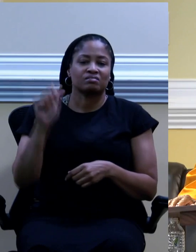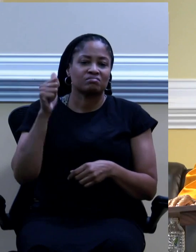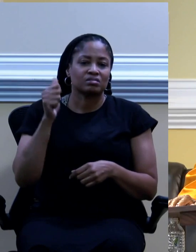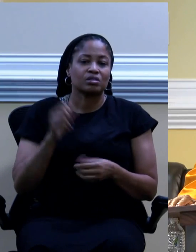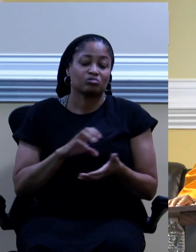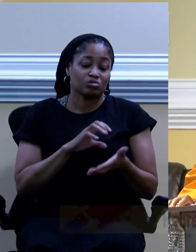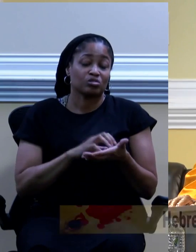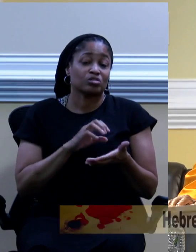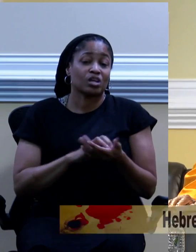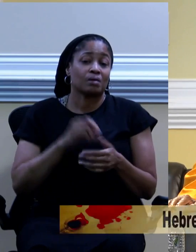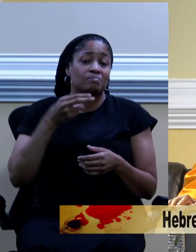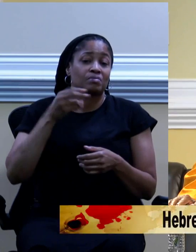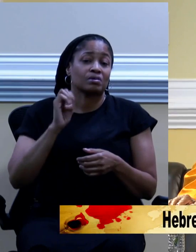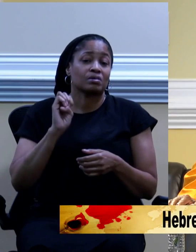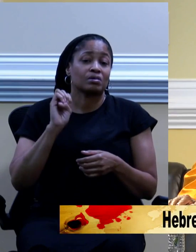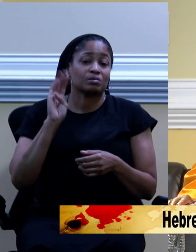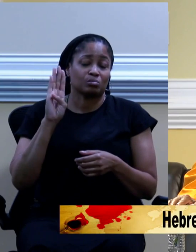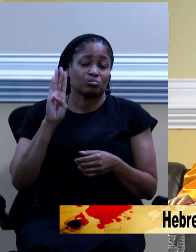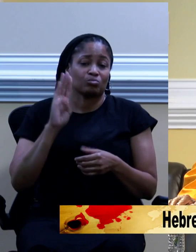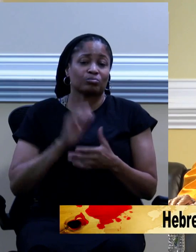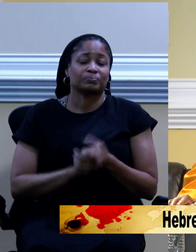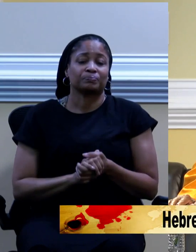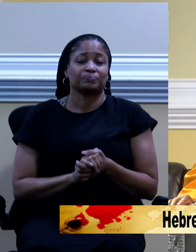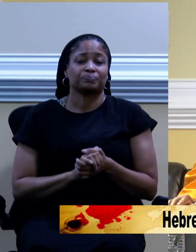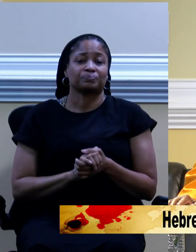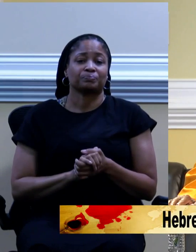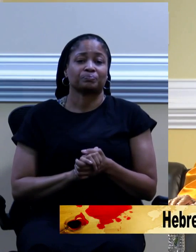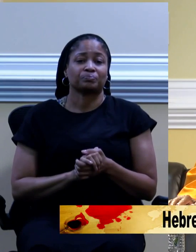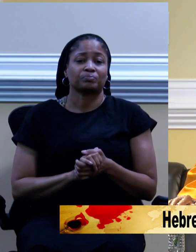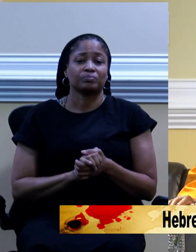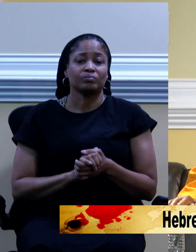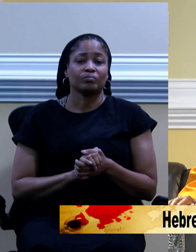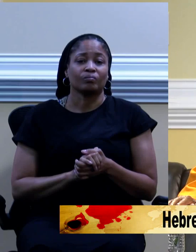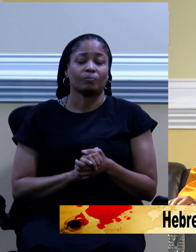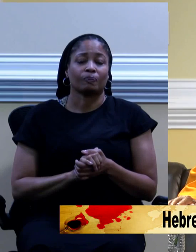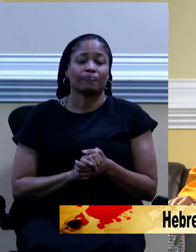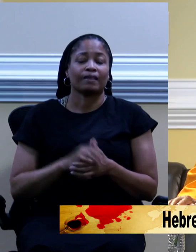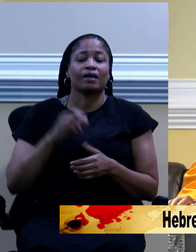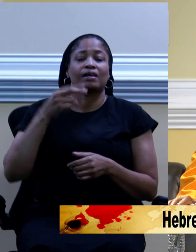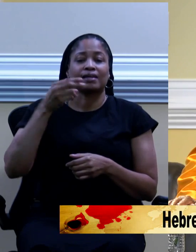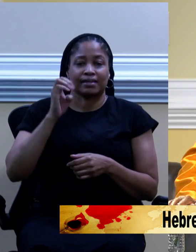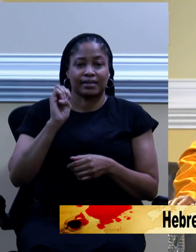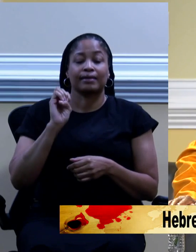made that had, that could die. Back to Hebrews, the 10th chapter.